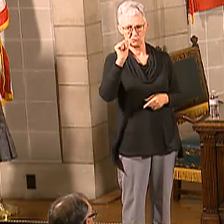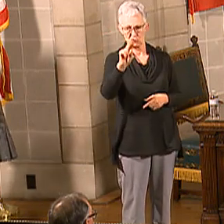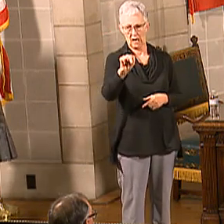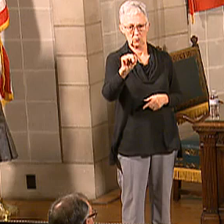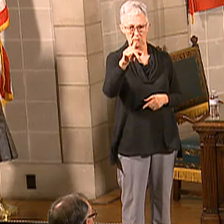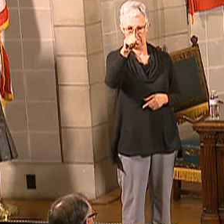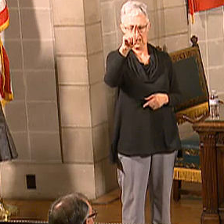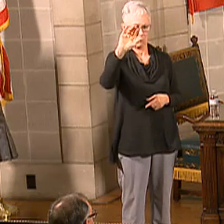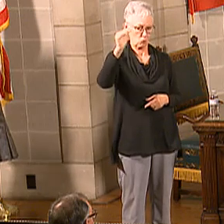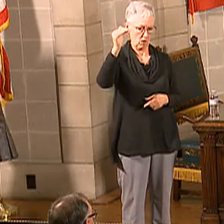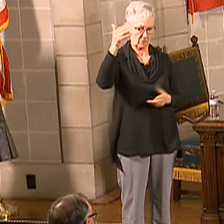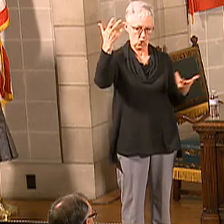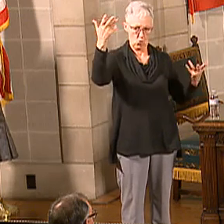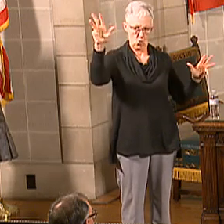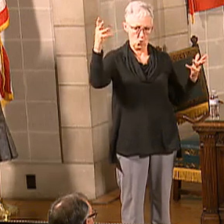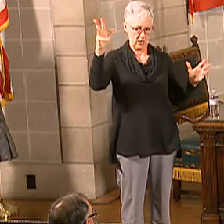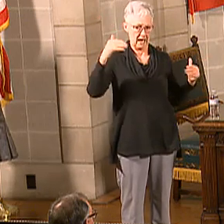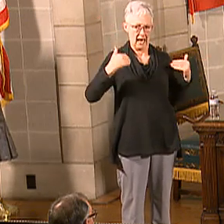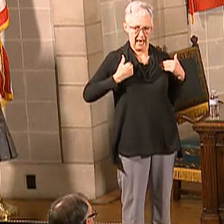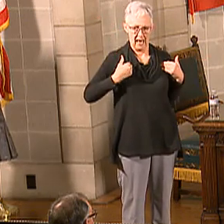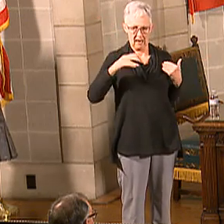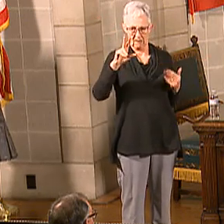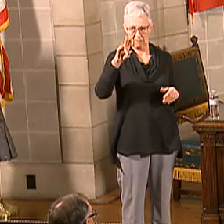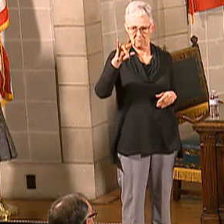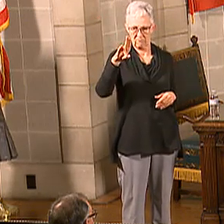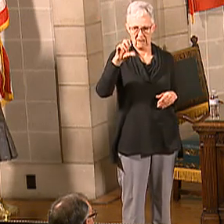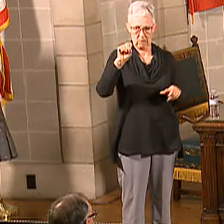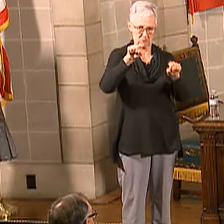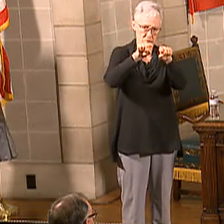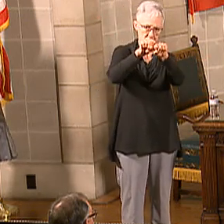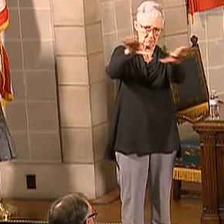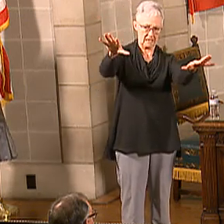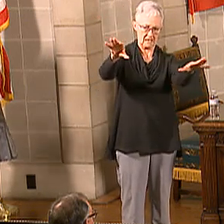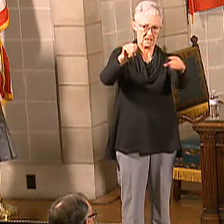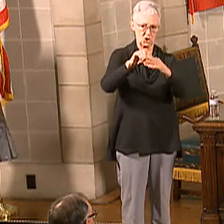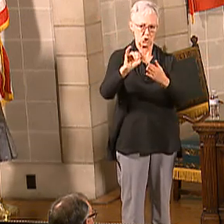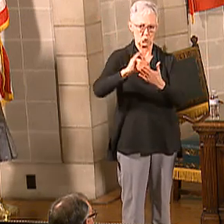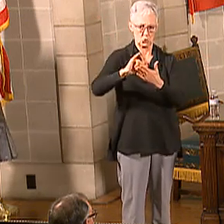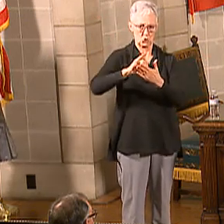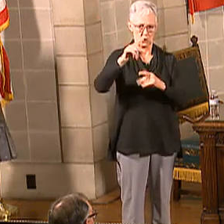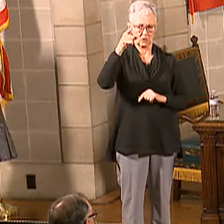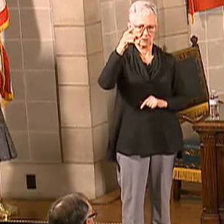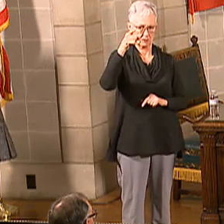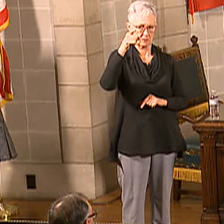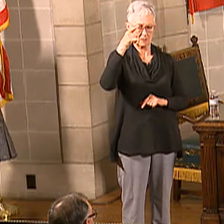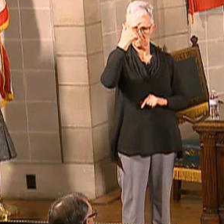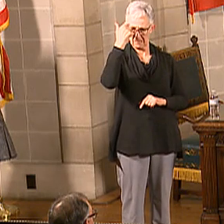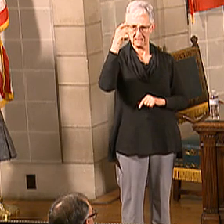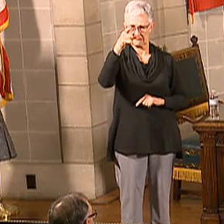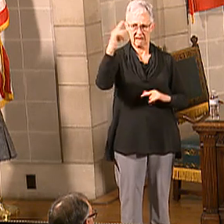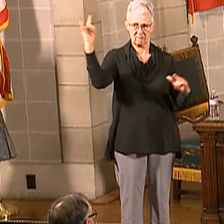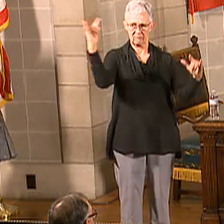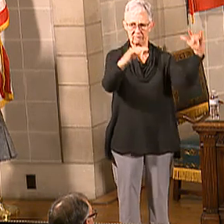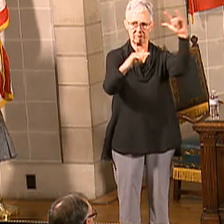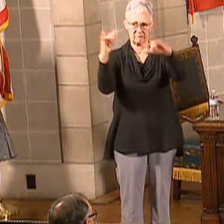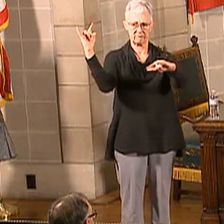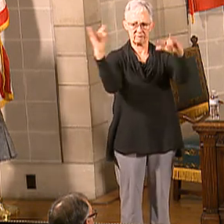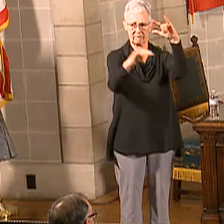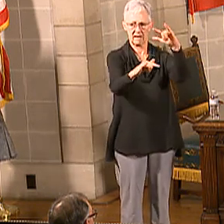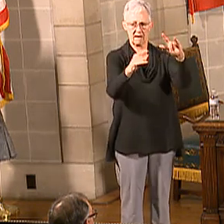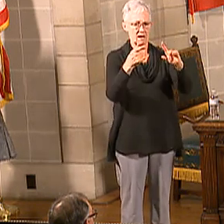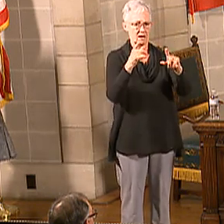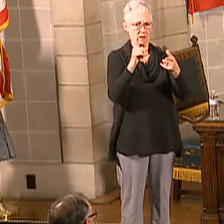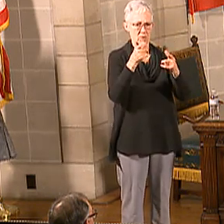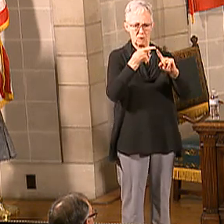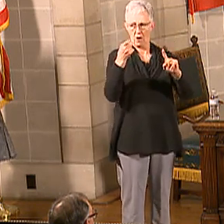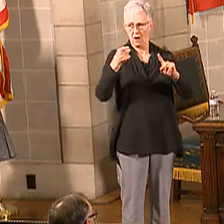And so they weren't even aware they had a problem. We didn't have those direct connections to China like New York does, or those direct connections to Europe either, for